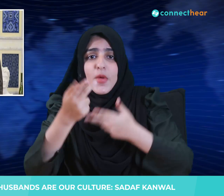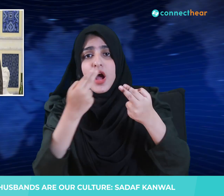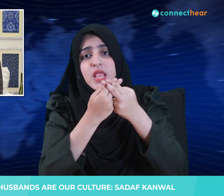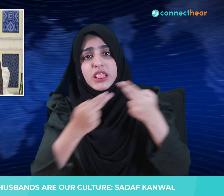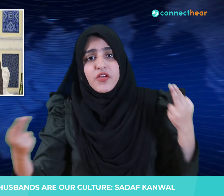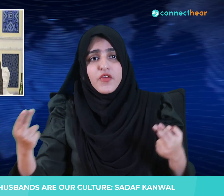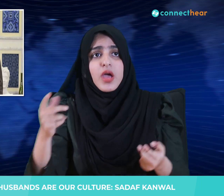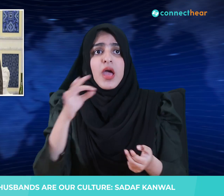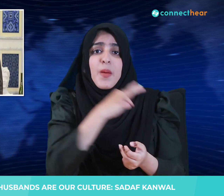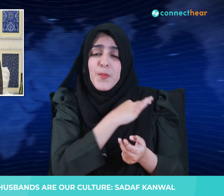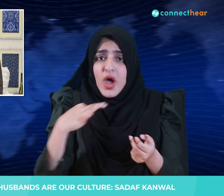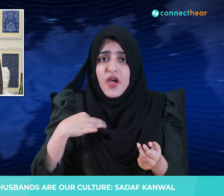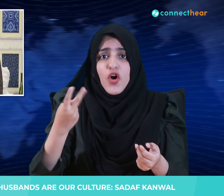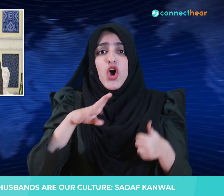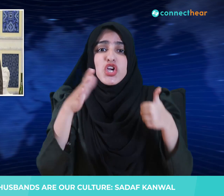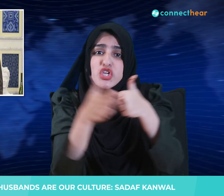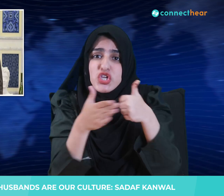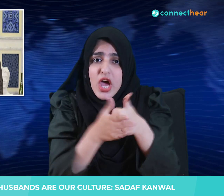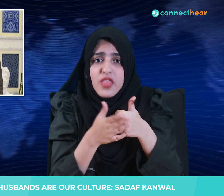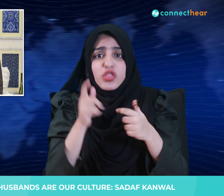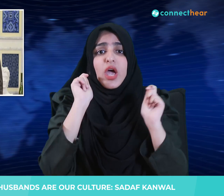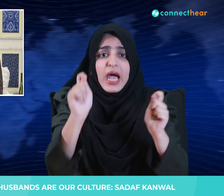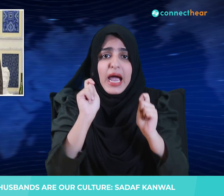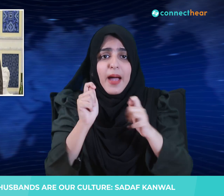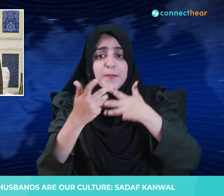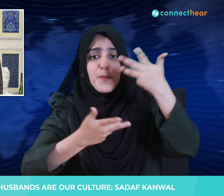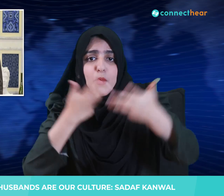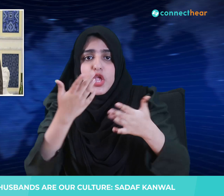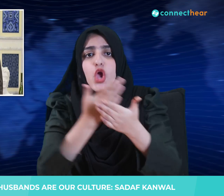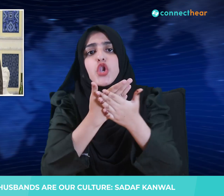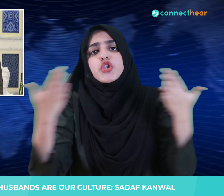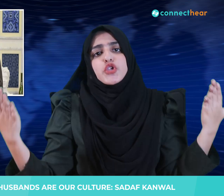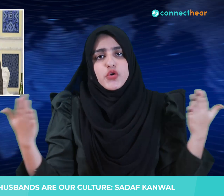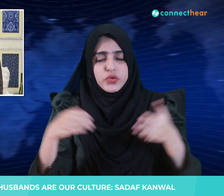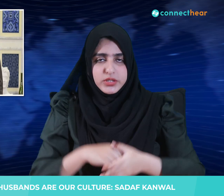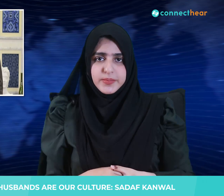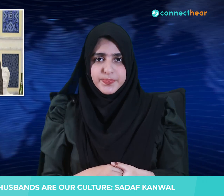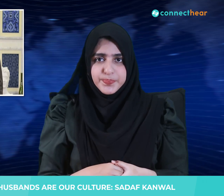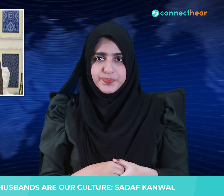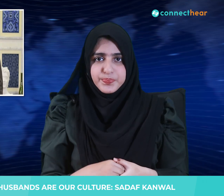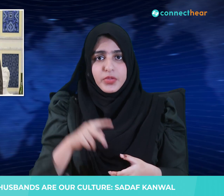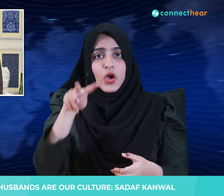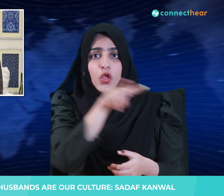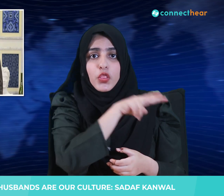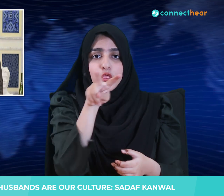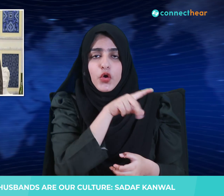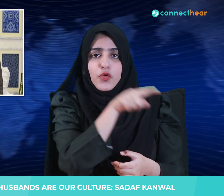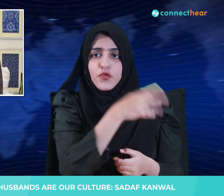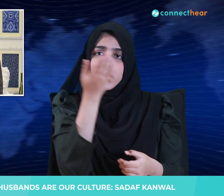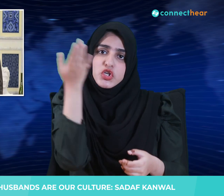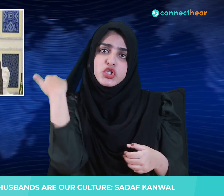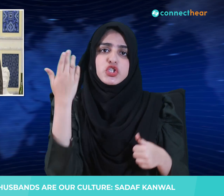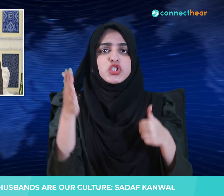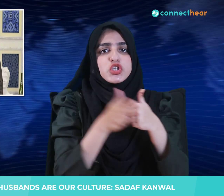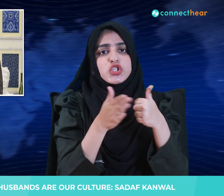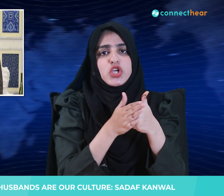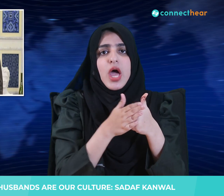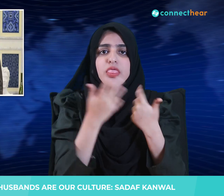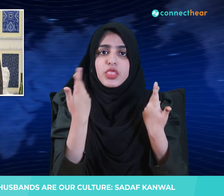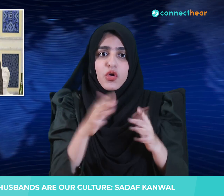marriage, work, and personal life during an interview with a local news outlet. The two tied the knot last year amidst a